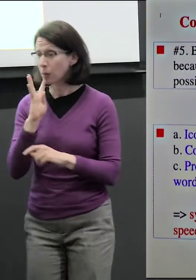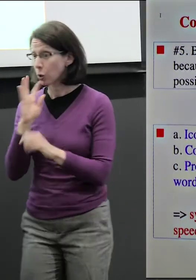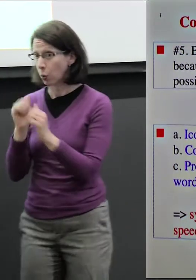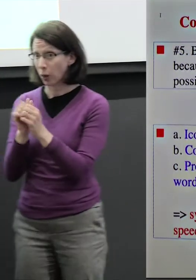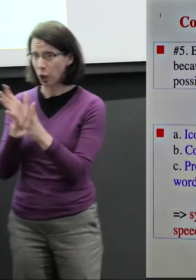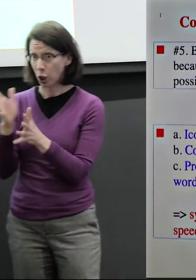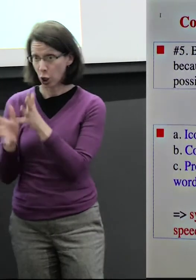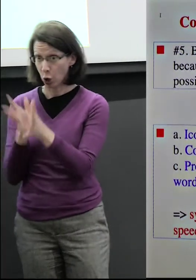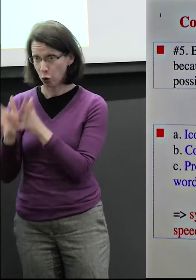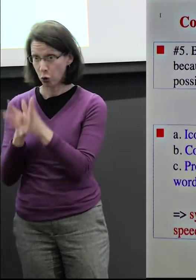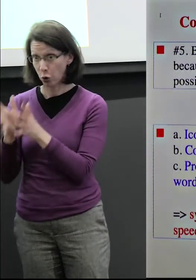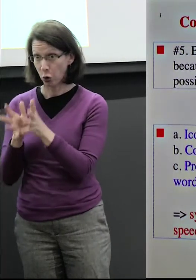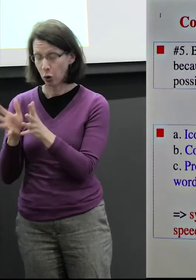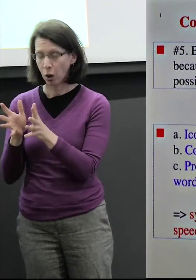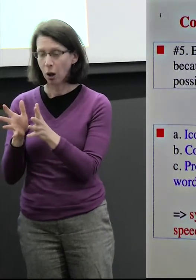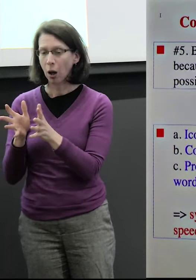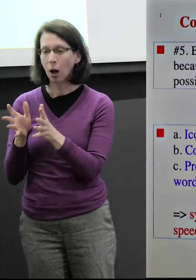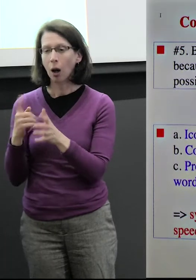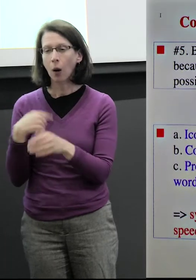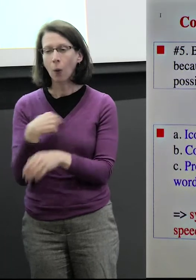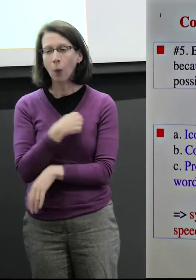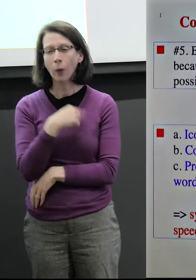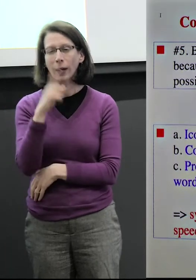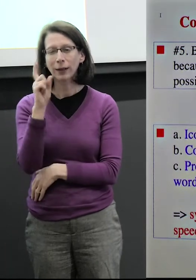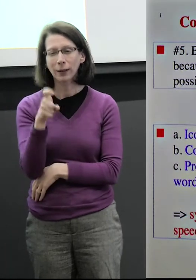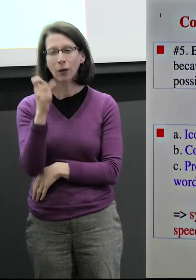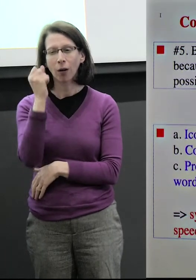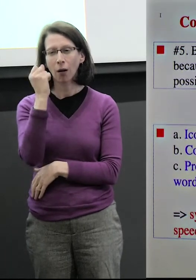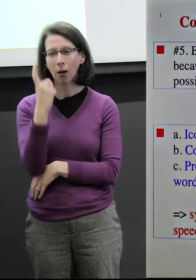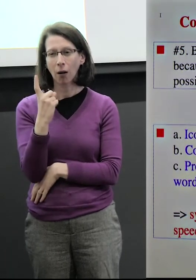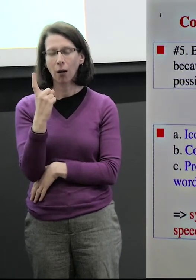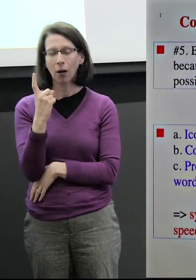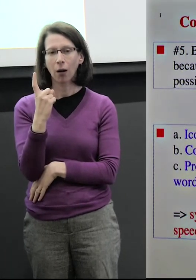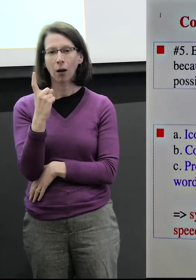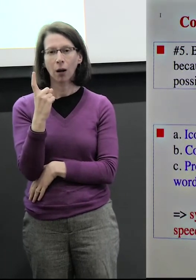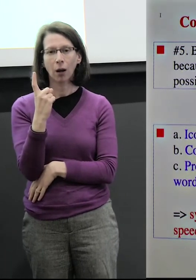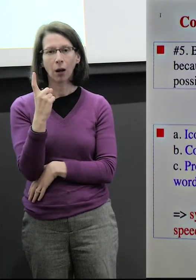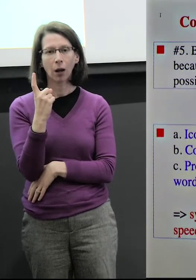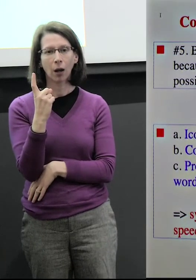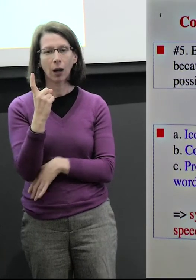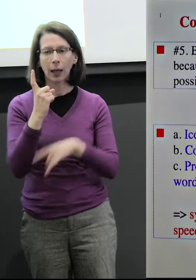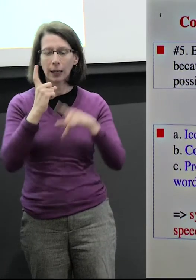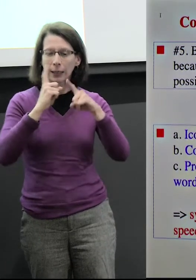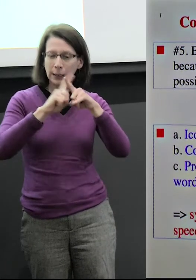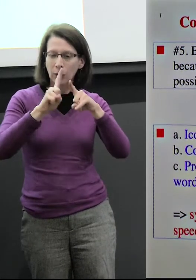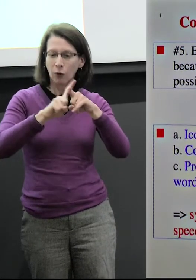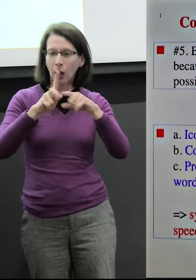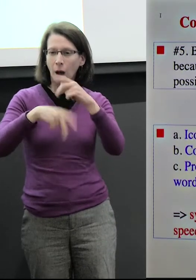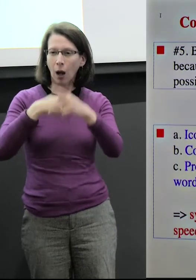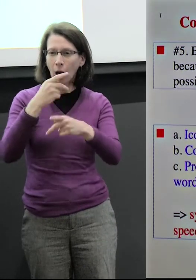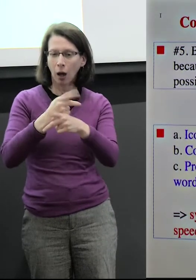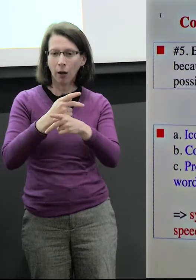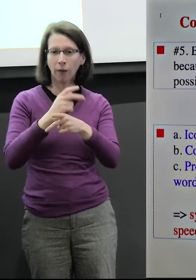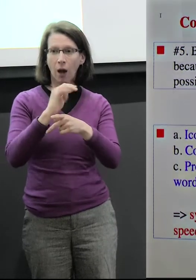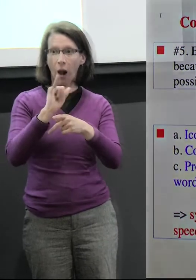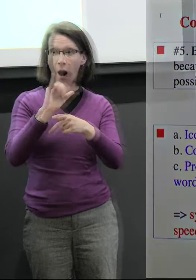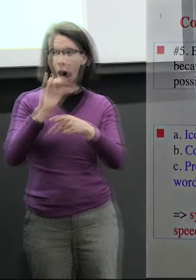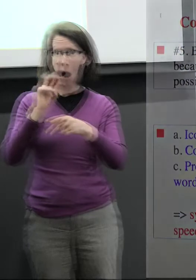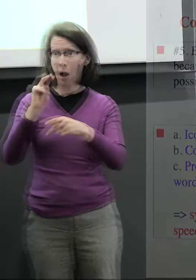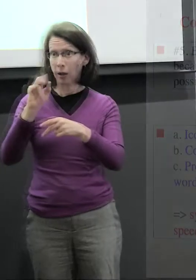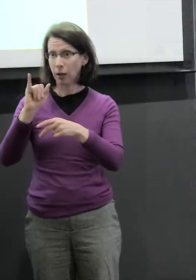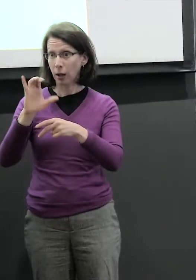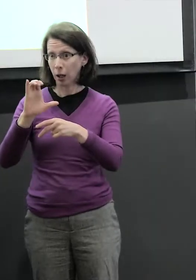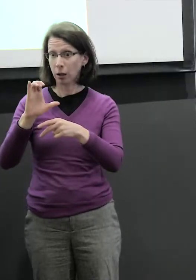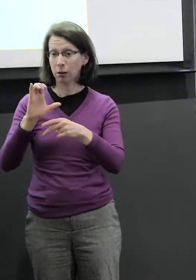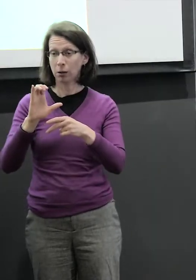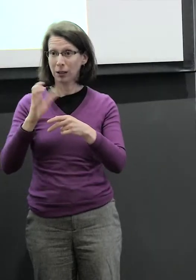gestures, we need to be clear about the contribution of different types of iconic enrichments